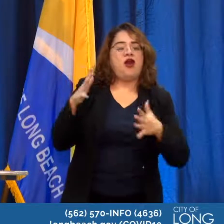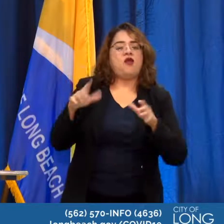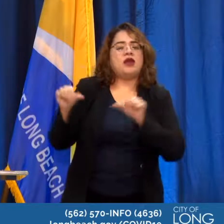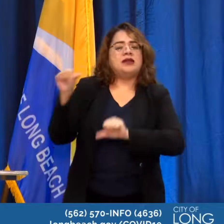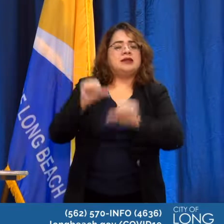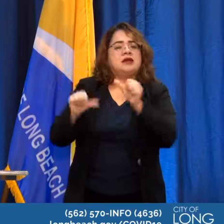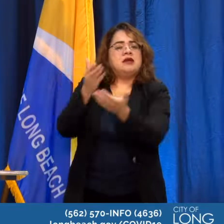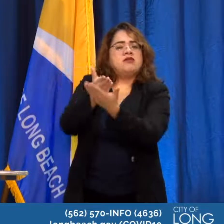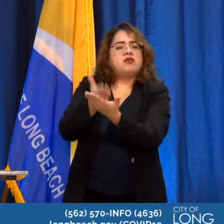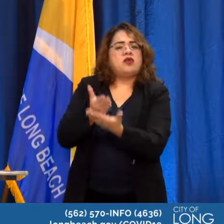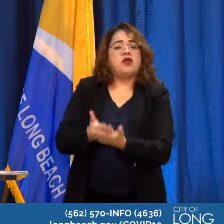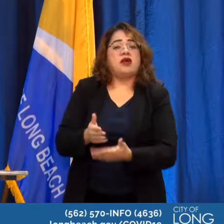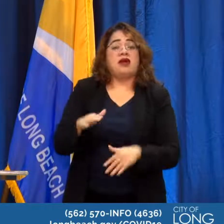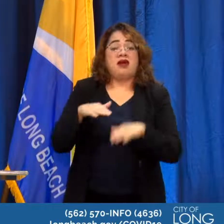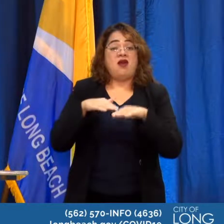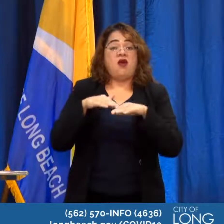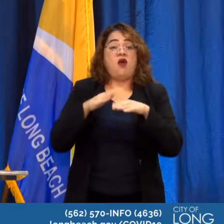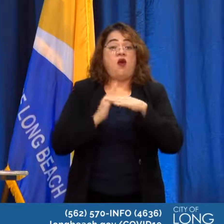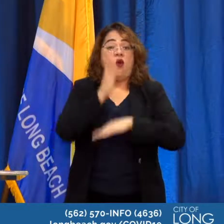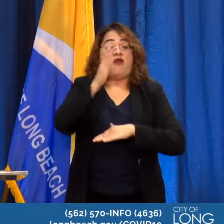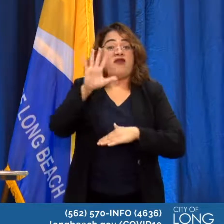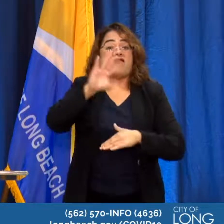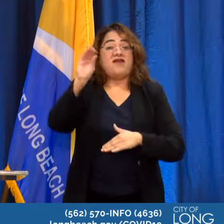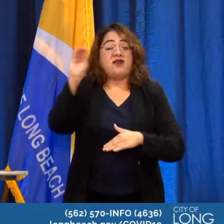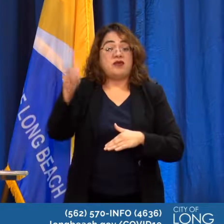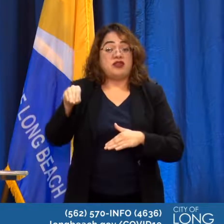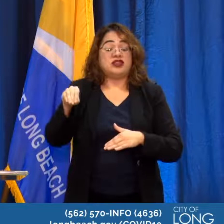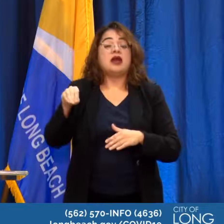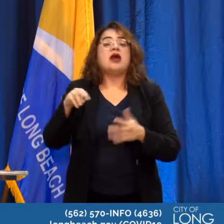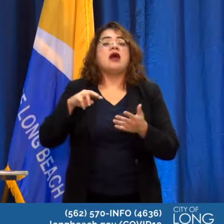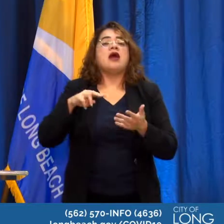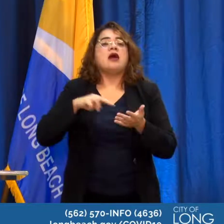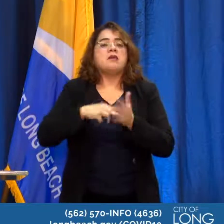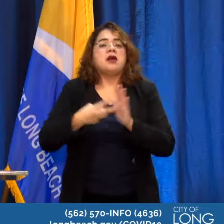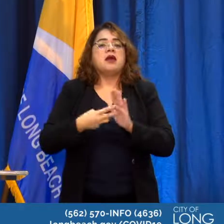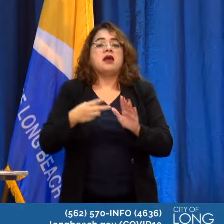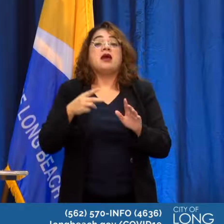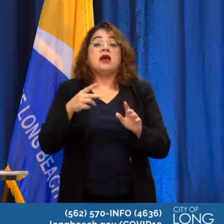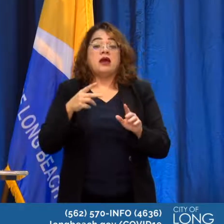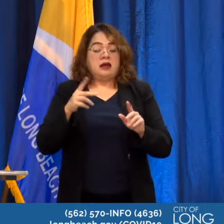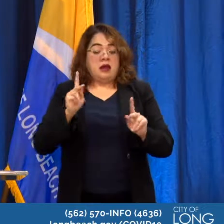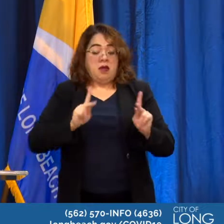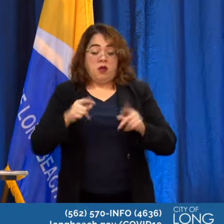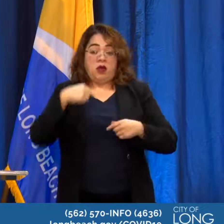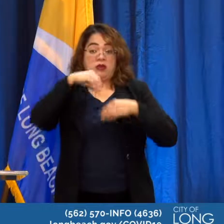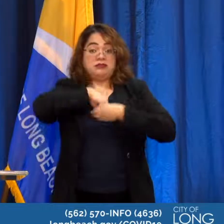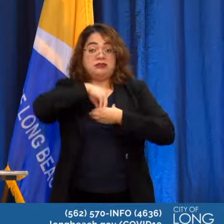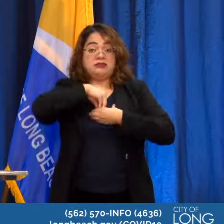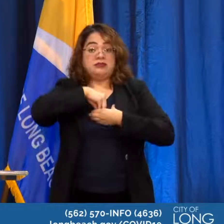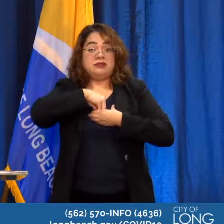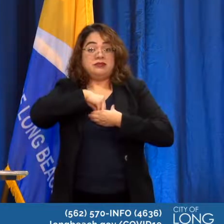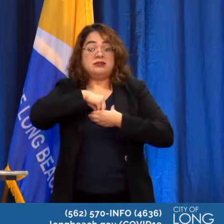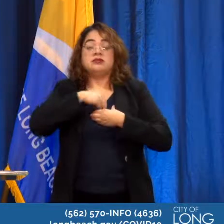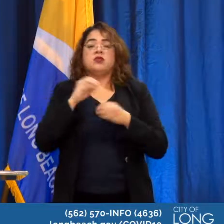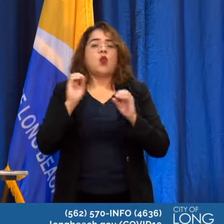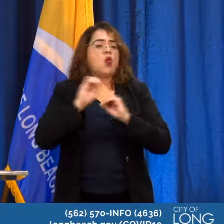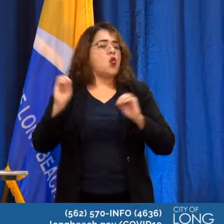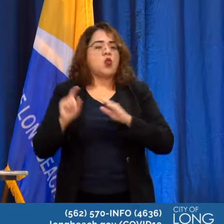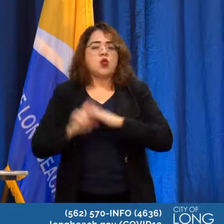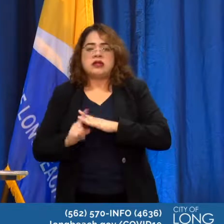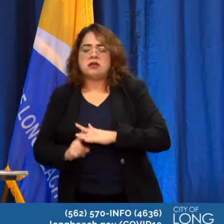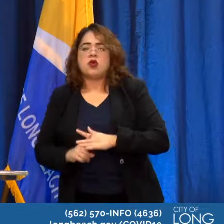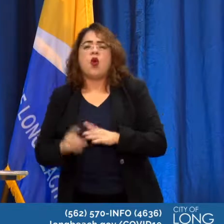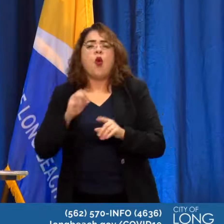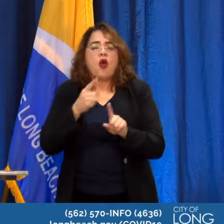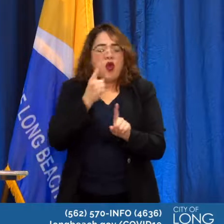that shows that more than 50% of exposures come from pre-symptomatic and asymptomatic people. So you may be going out